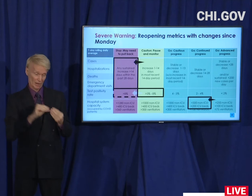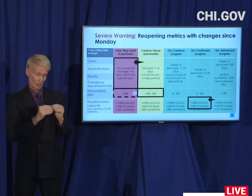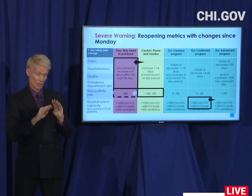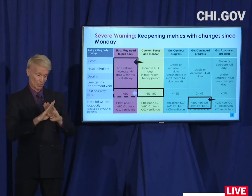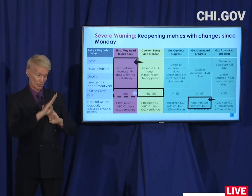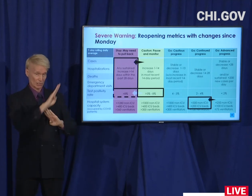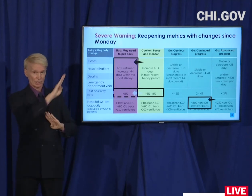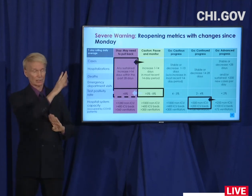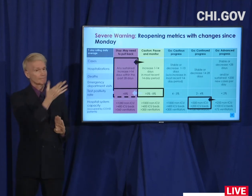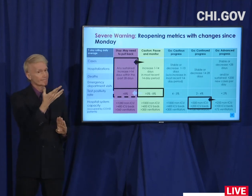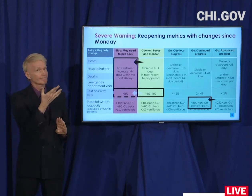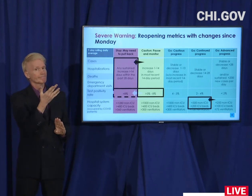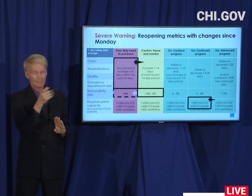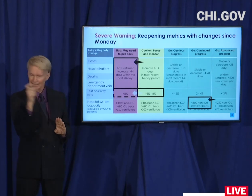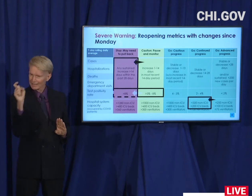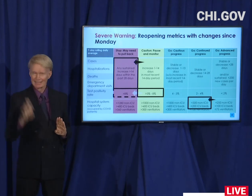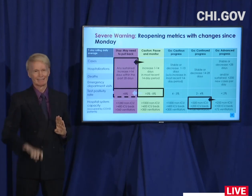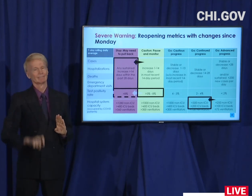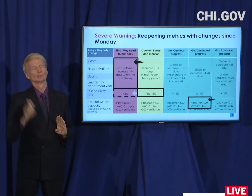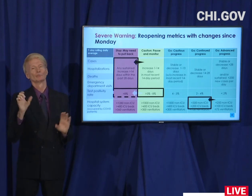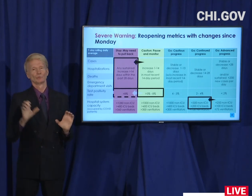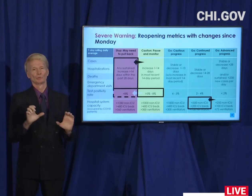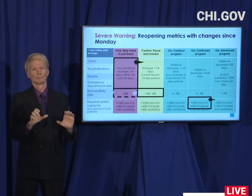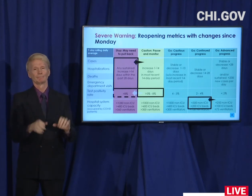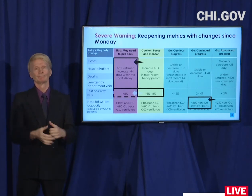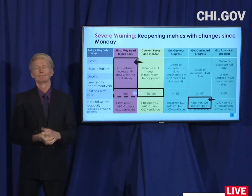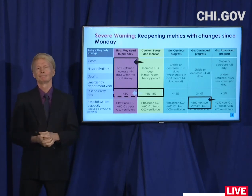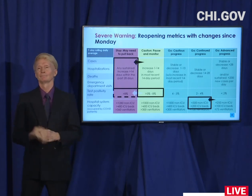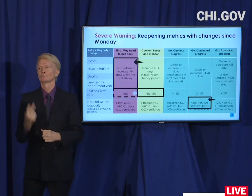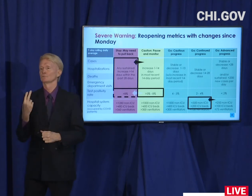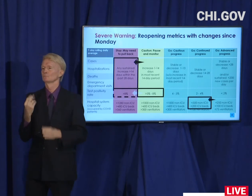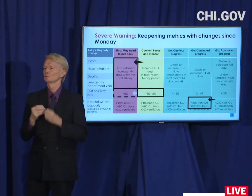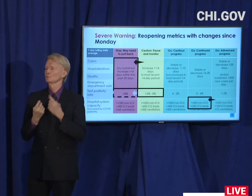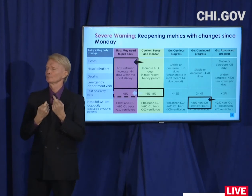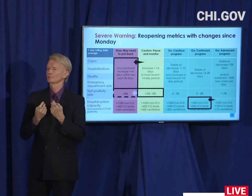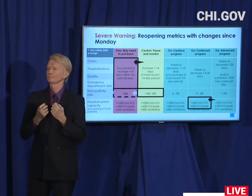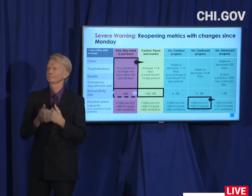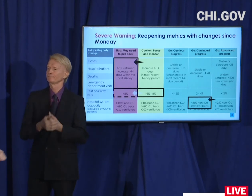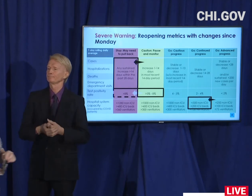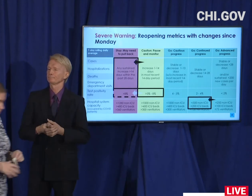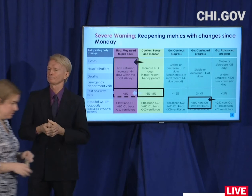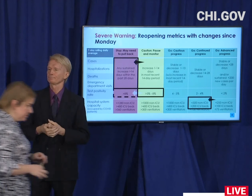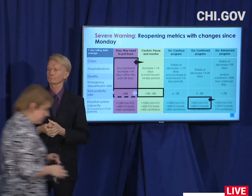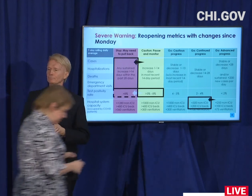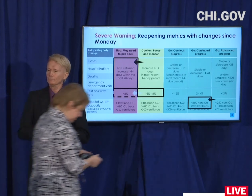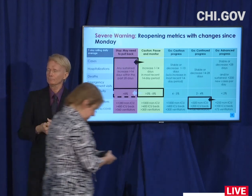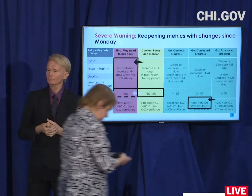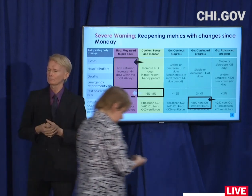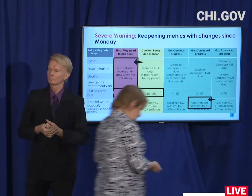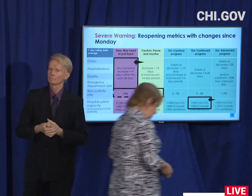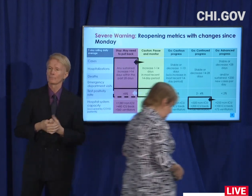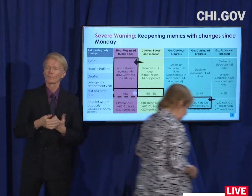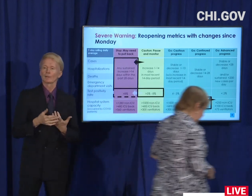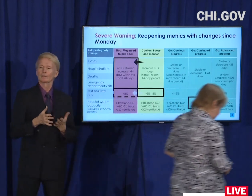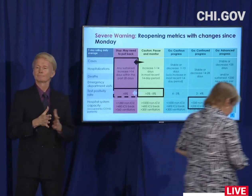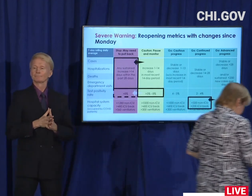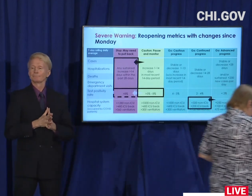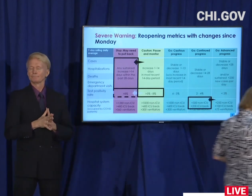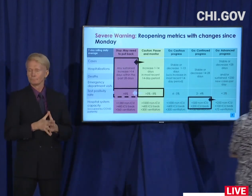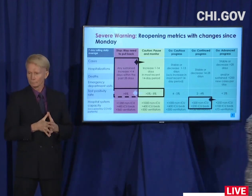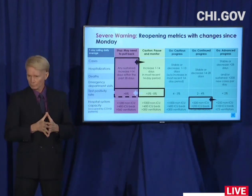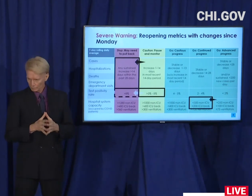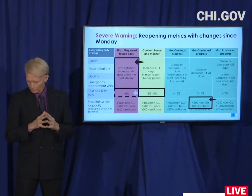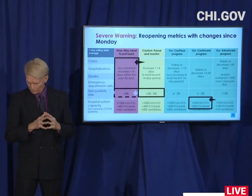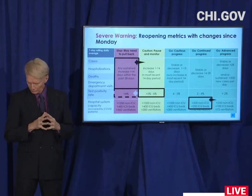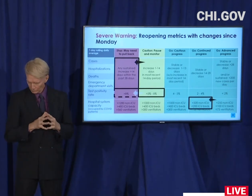increases, absolutely we would do that. Sarah, let's do 2 more. 2 more. All right, I've got some more questions here, but this is from one of my colleagues at